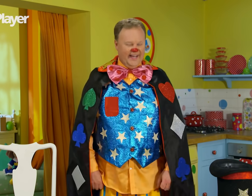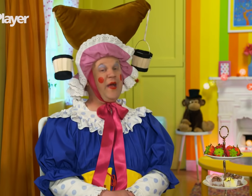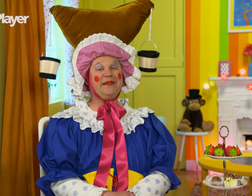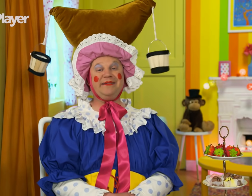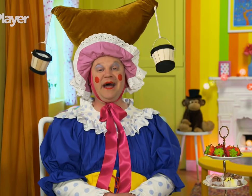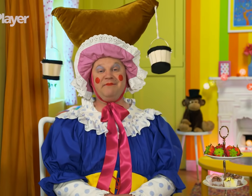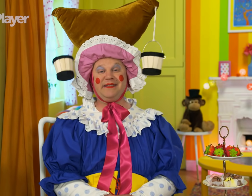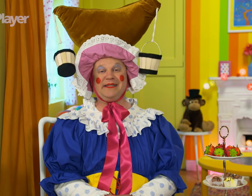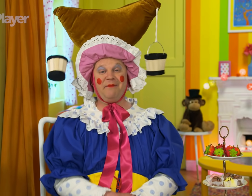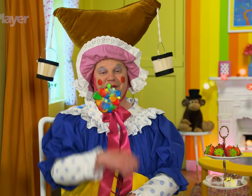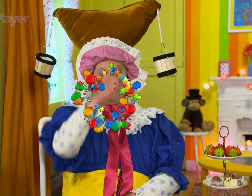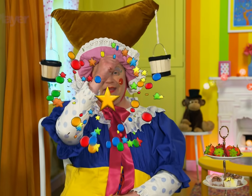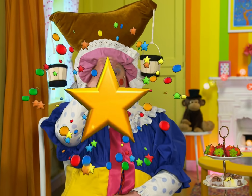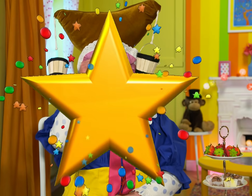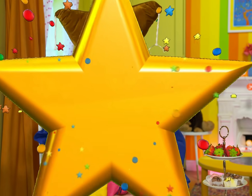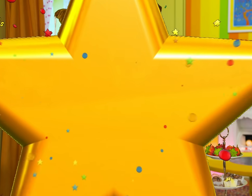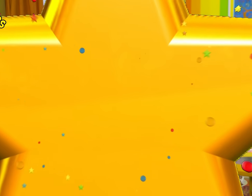Well done, Mr. Tumble. Very clever.